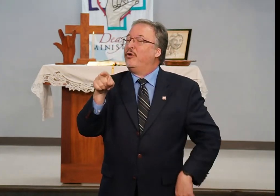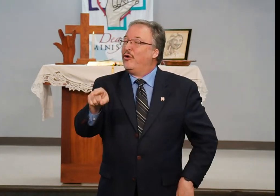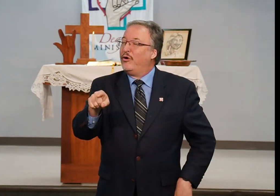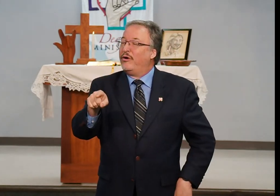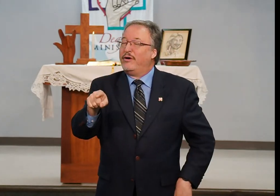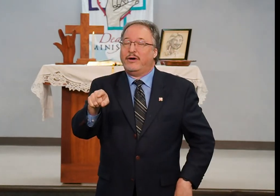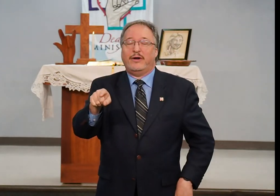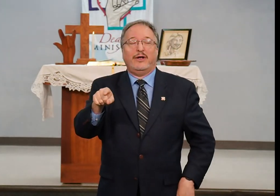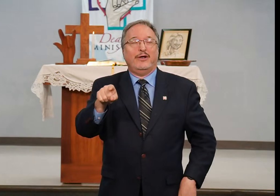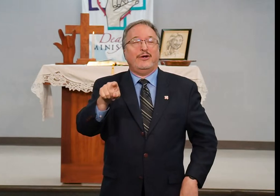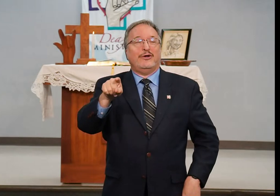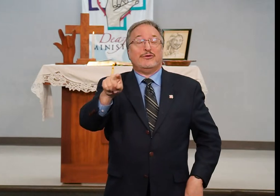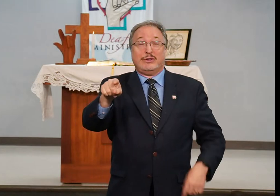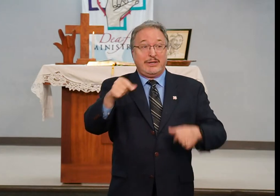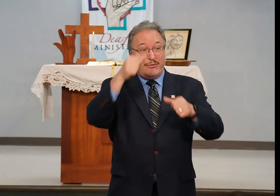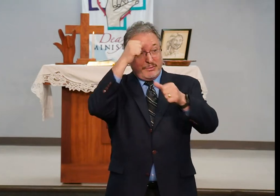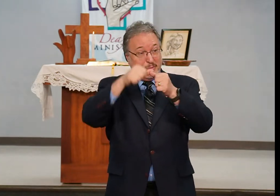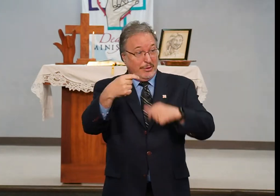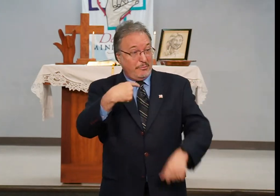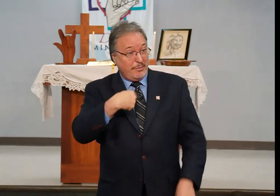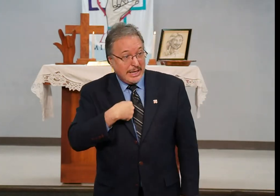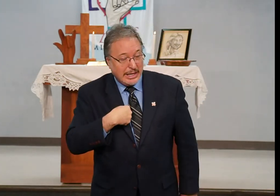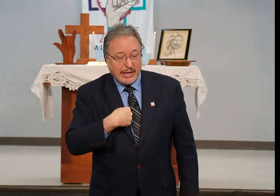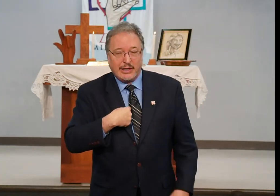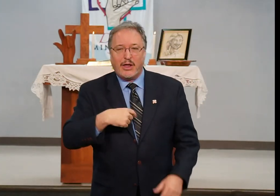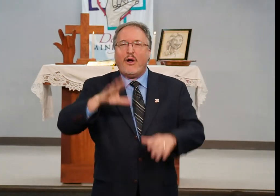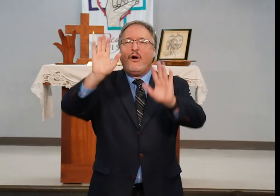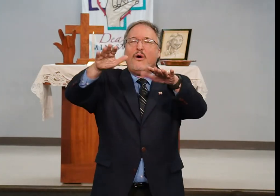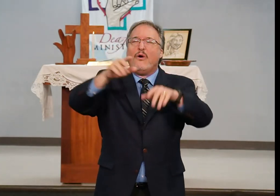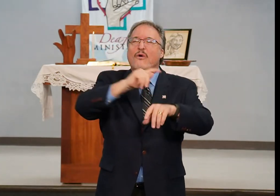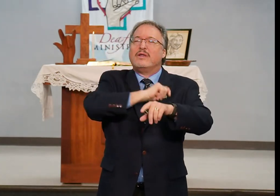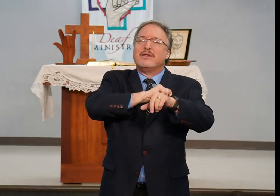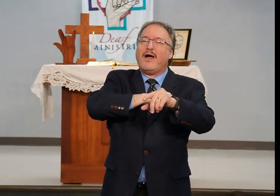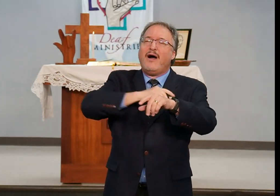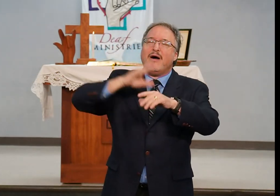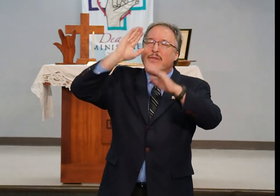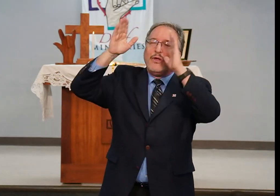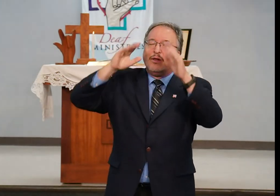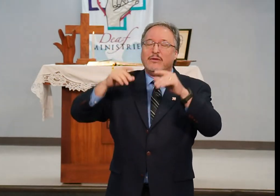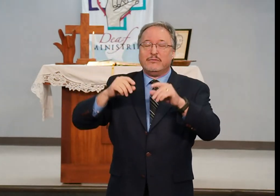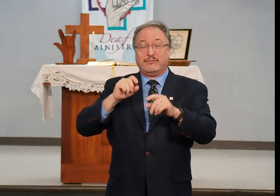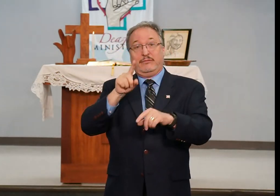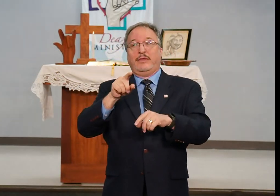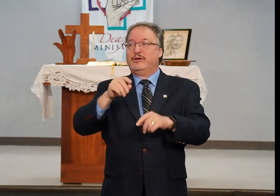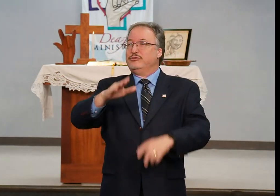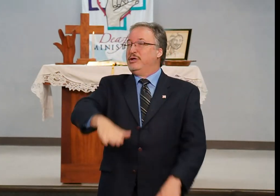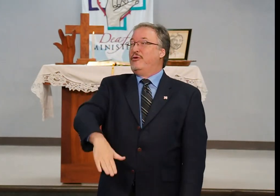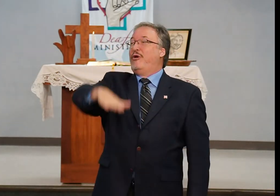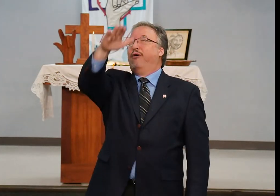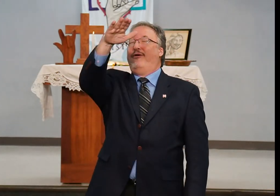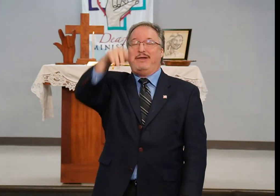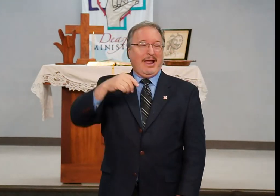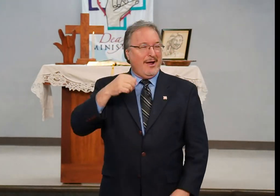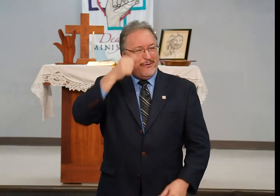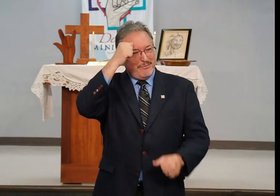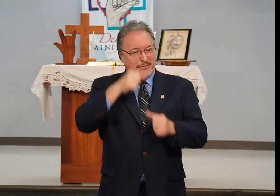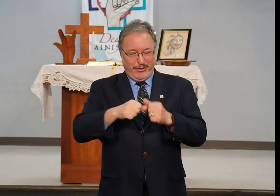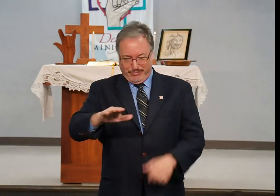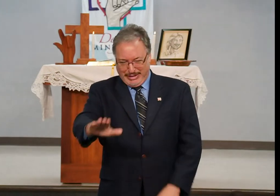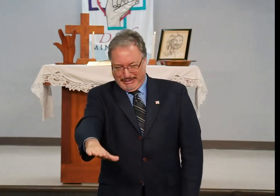And I remembered Selah. She recognized me as well and said, "Hello, Tom." And she's